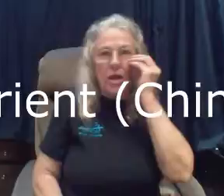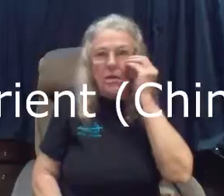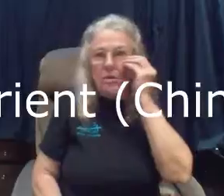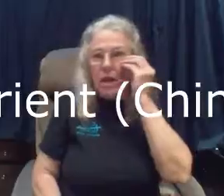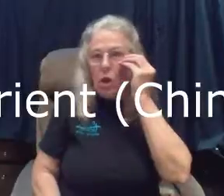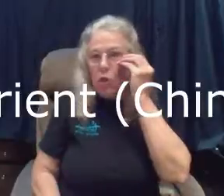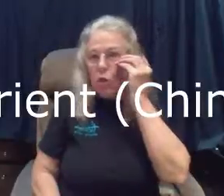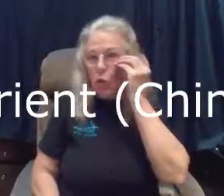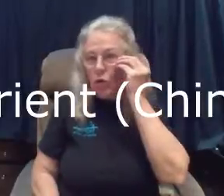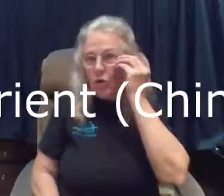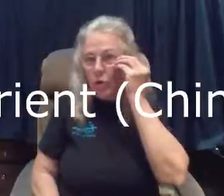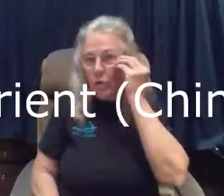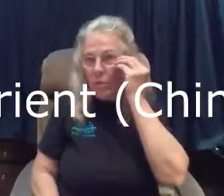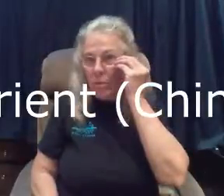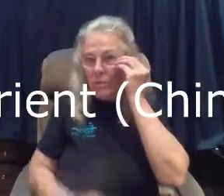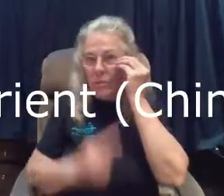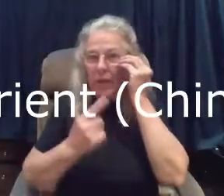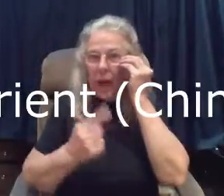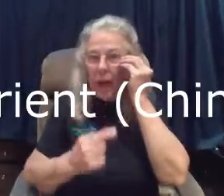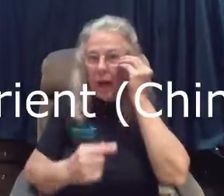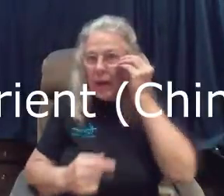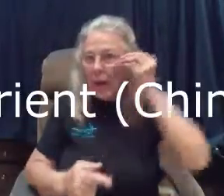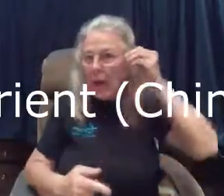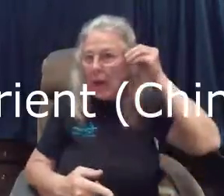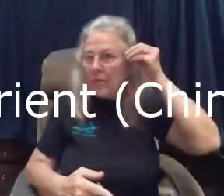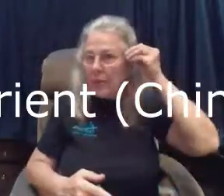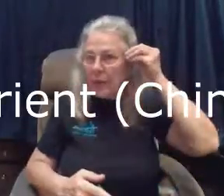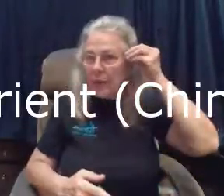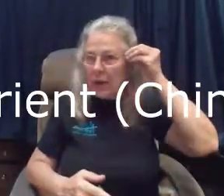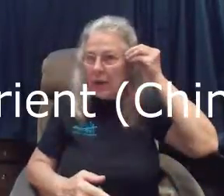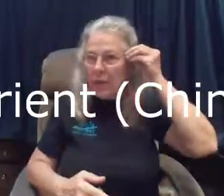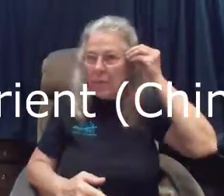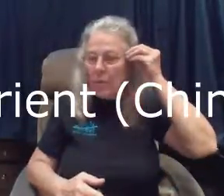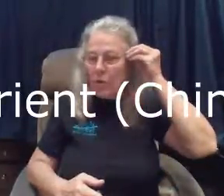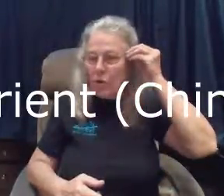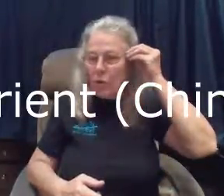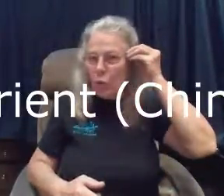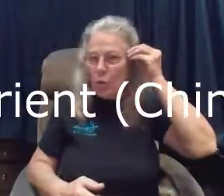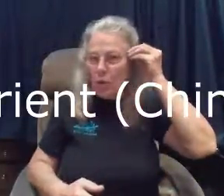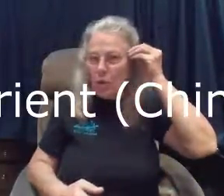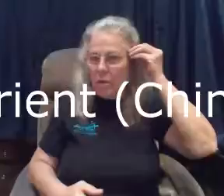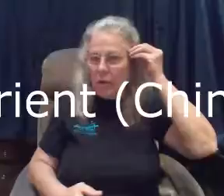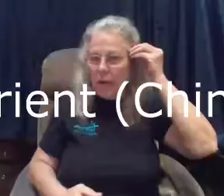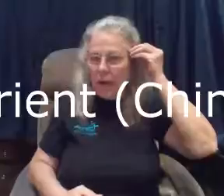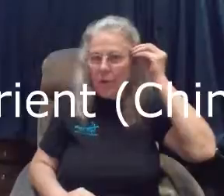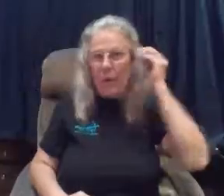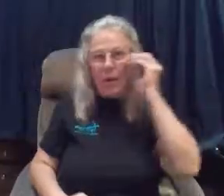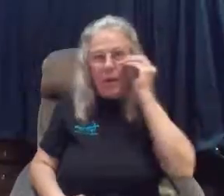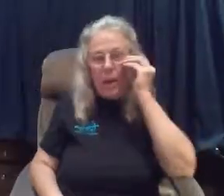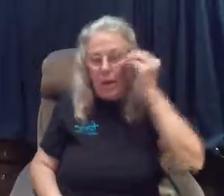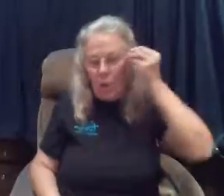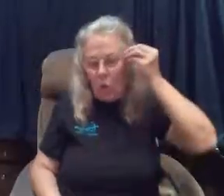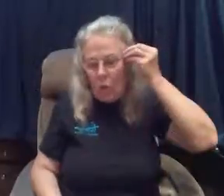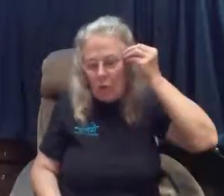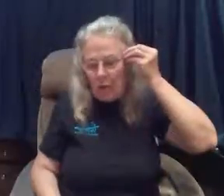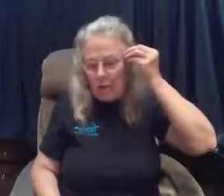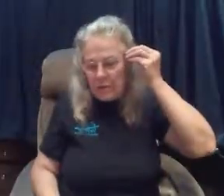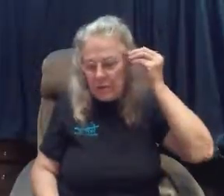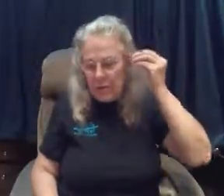hands toward your eye and then bring it up more toward your hairline. Orient,